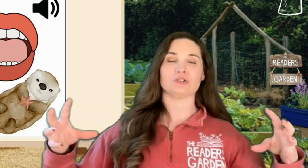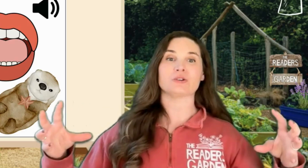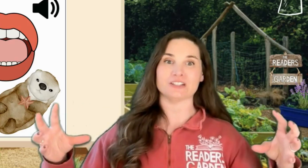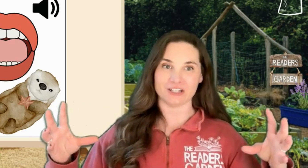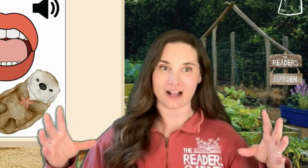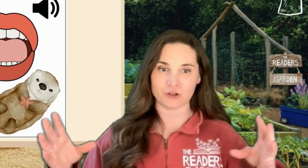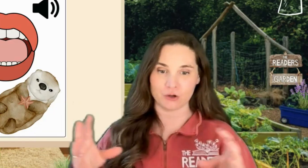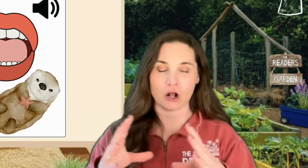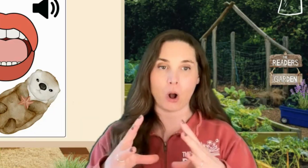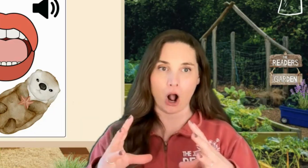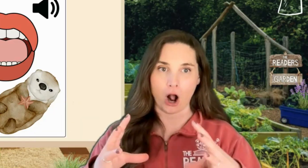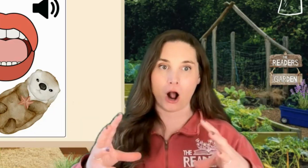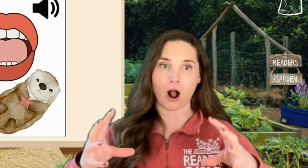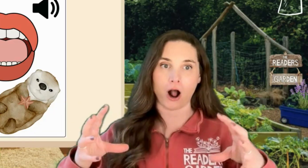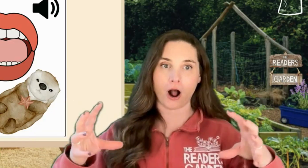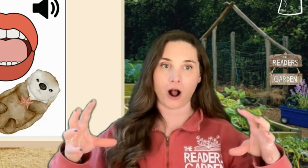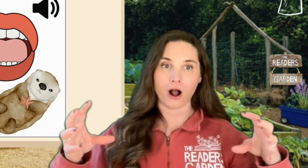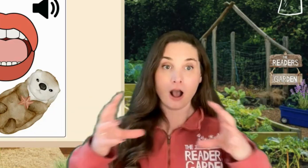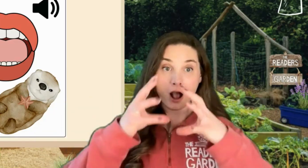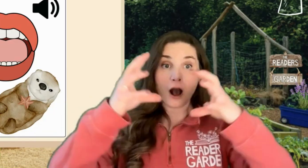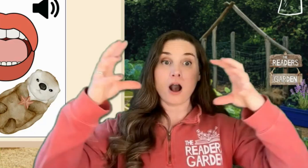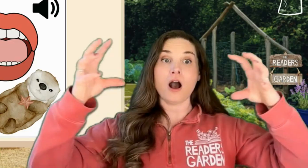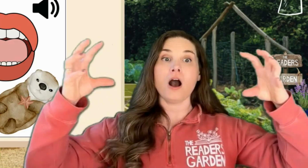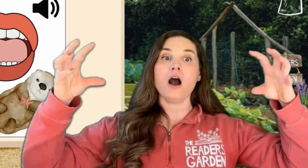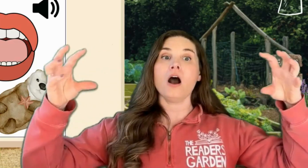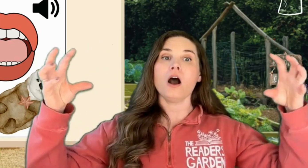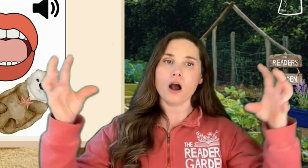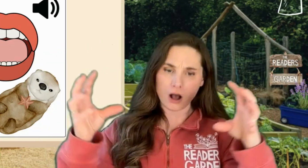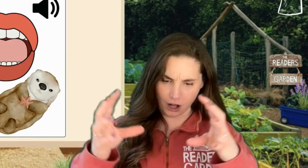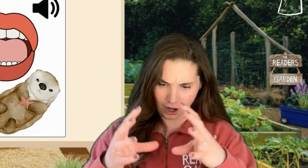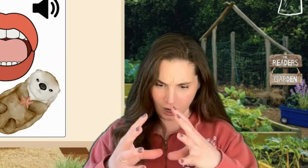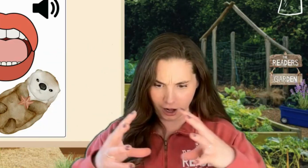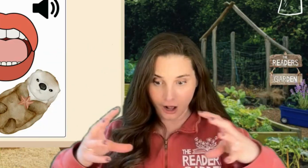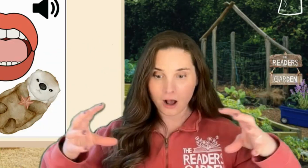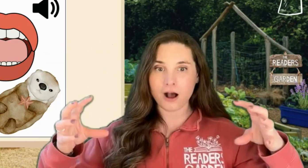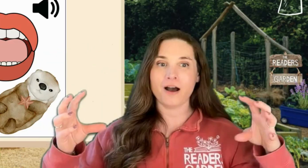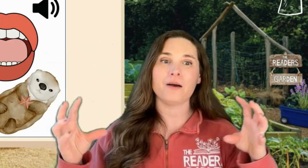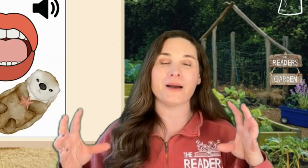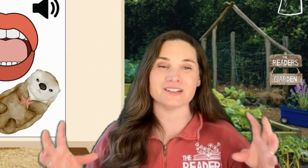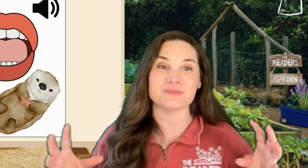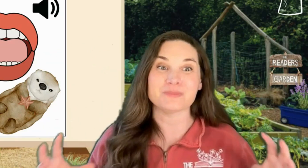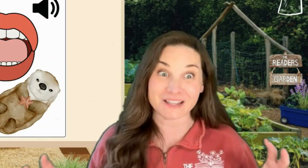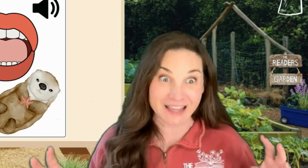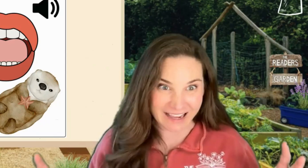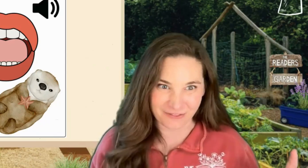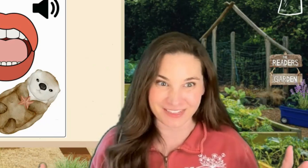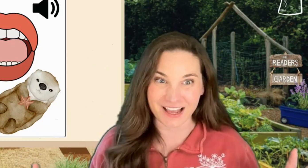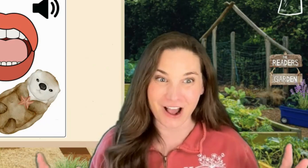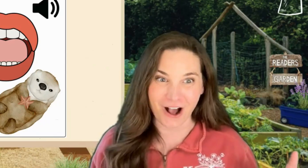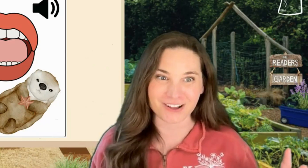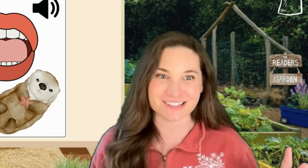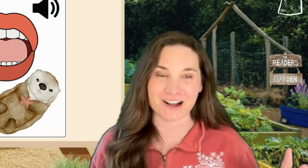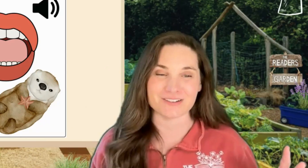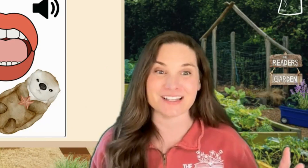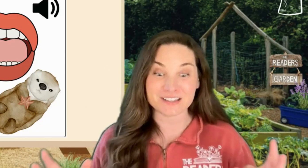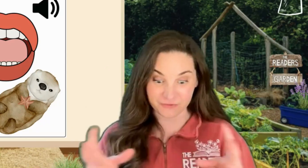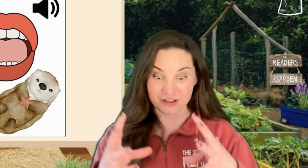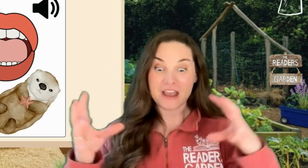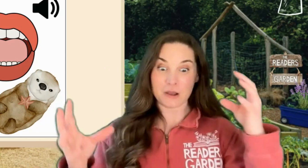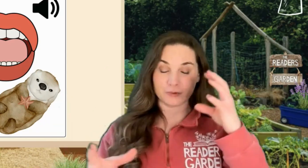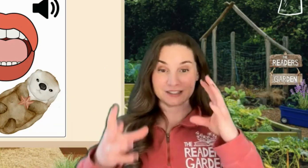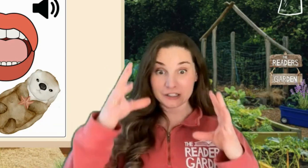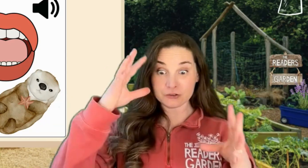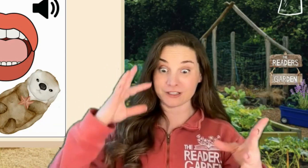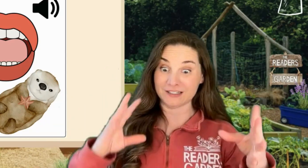you can stretch it out. You can go ah, ah, ah. Imagine playing with that ah sound as